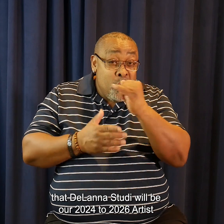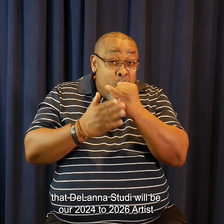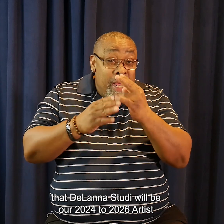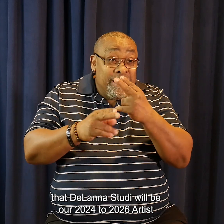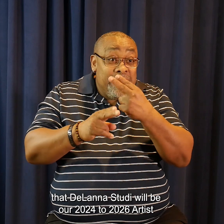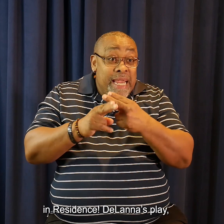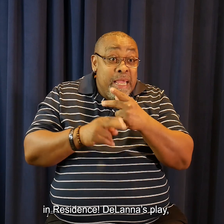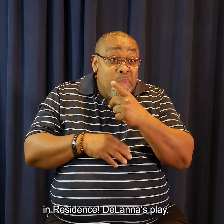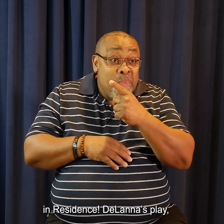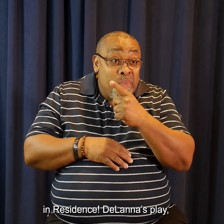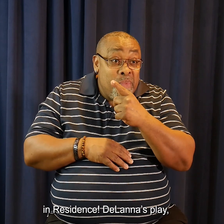2026 Artists in Residence.